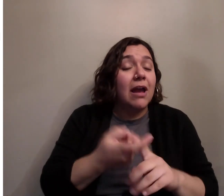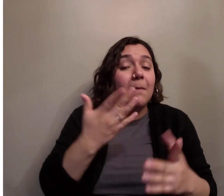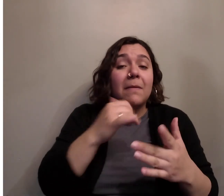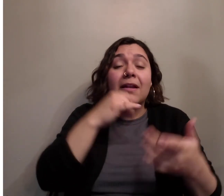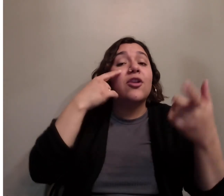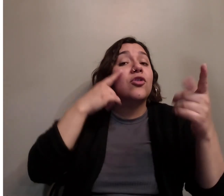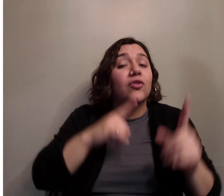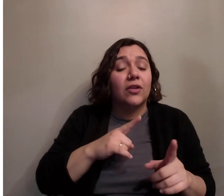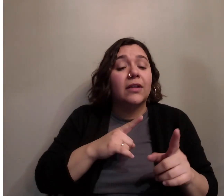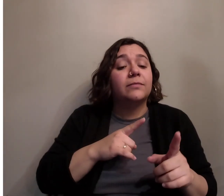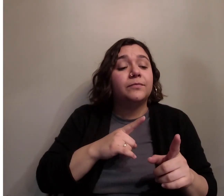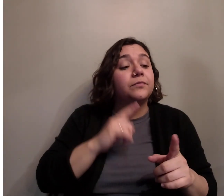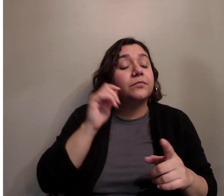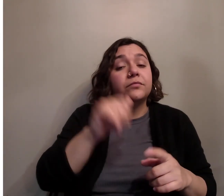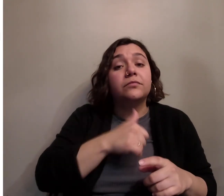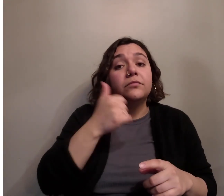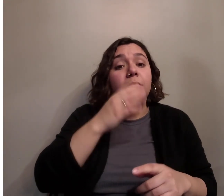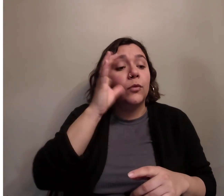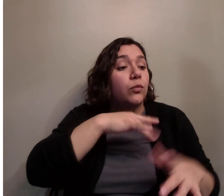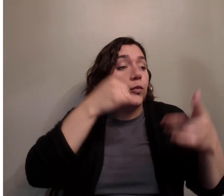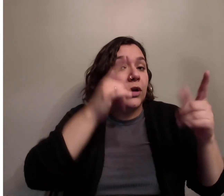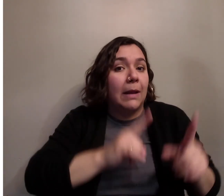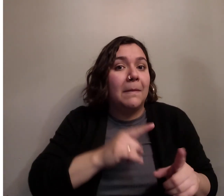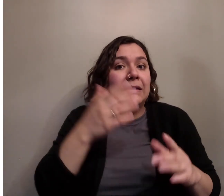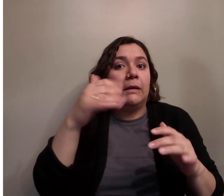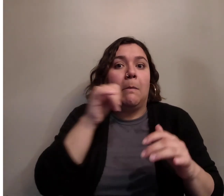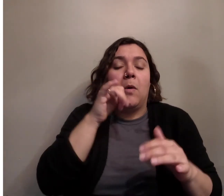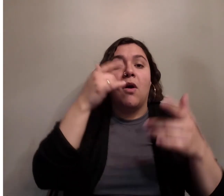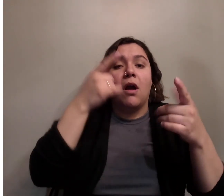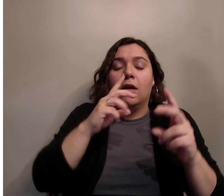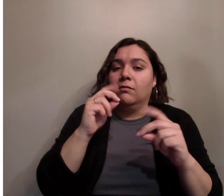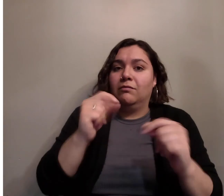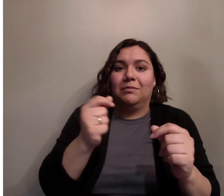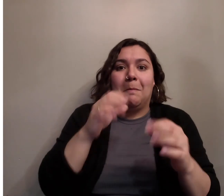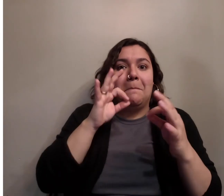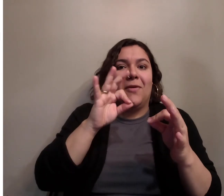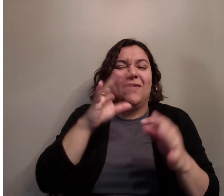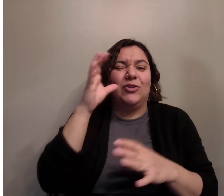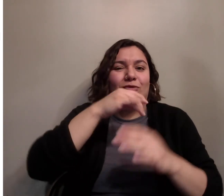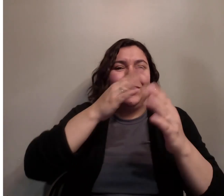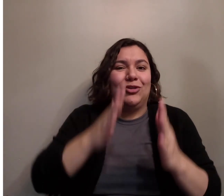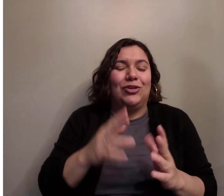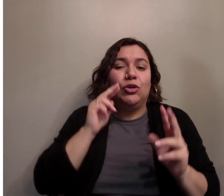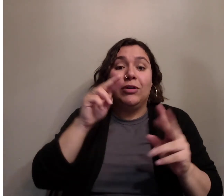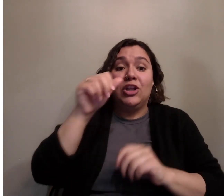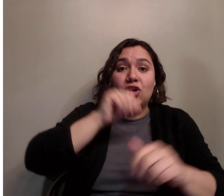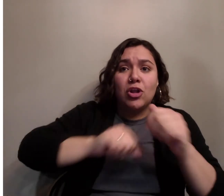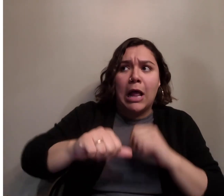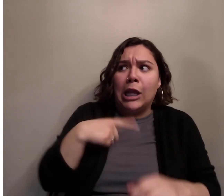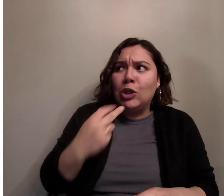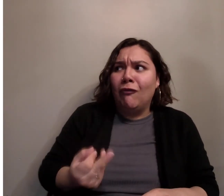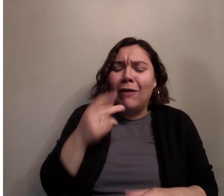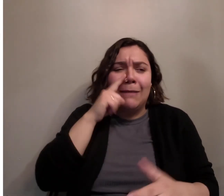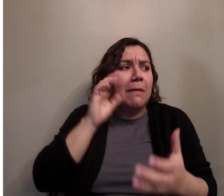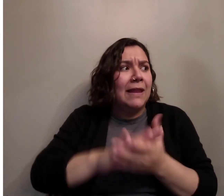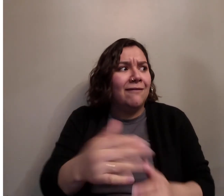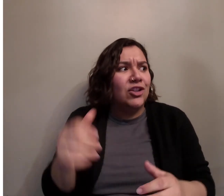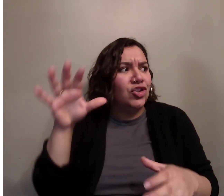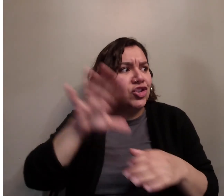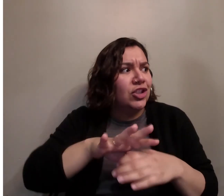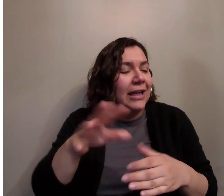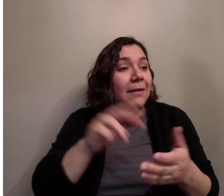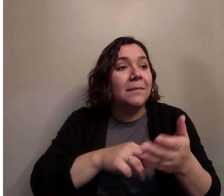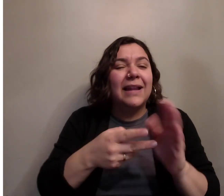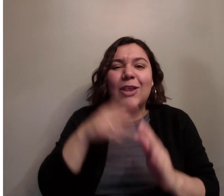normally be friends with or wouldn't agree on, and then something else weird happens in the bar, and suddenly perfect strangers are kind of looking at each other going, can you